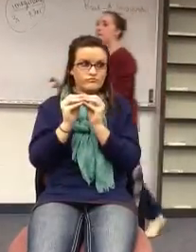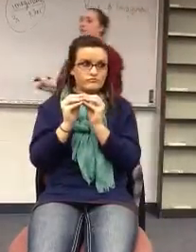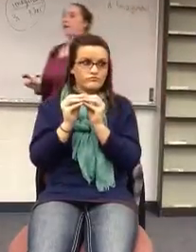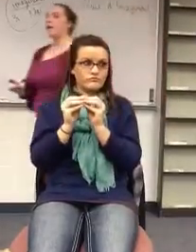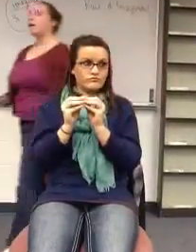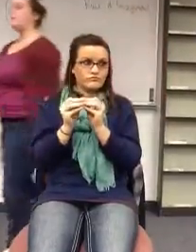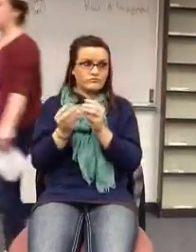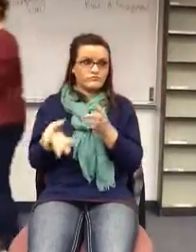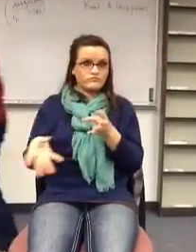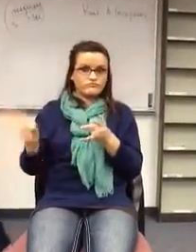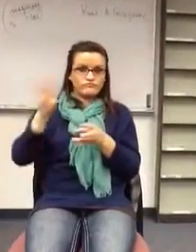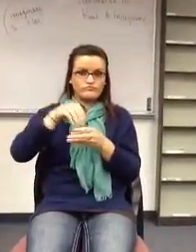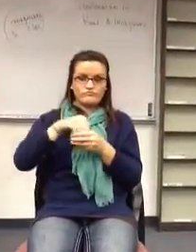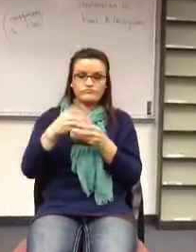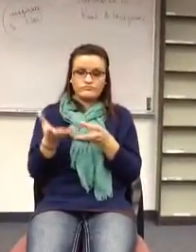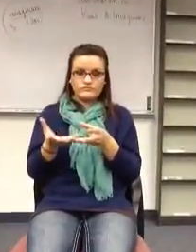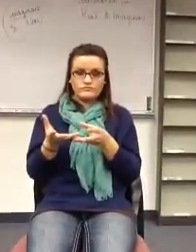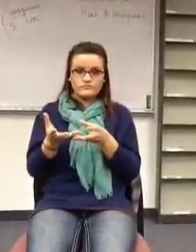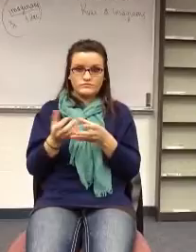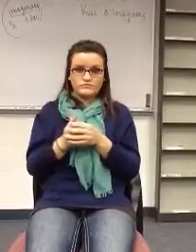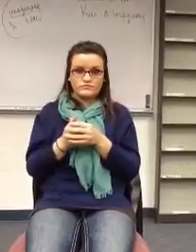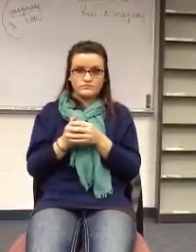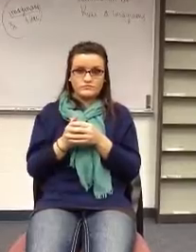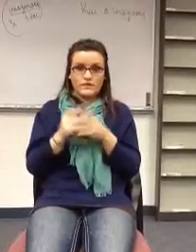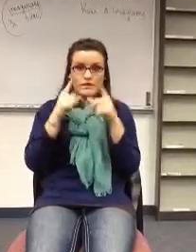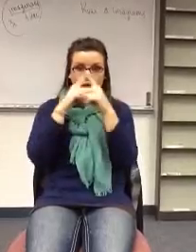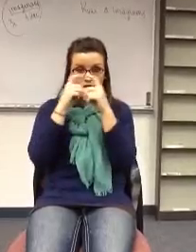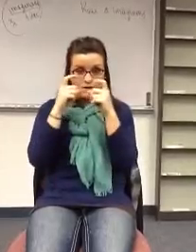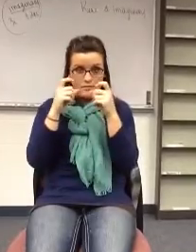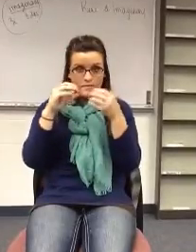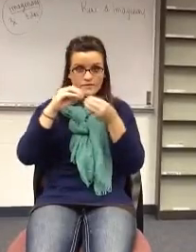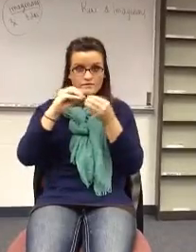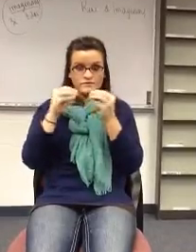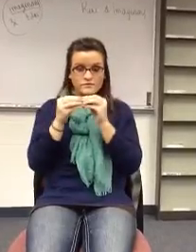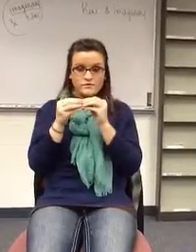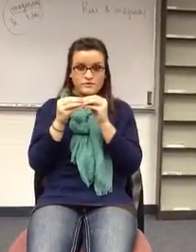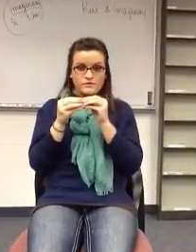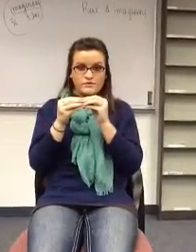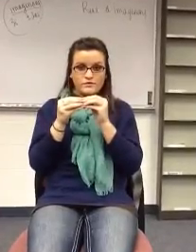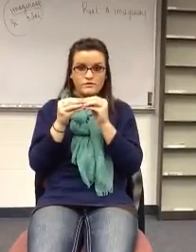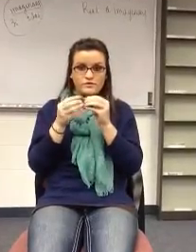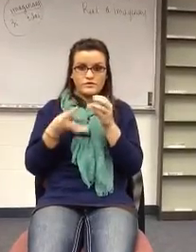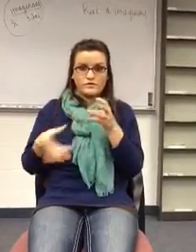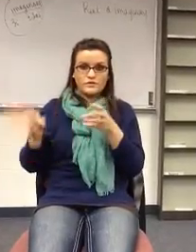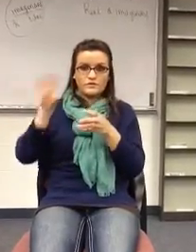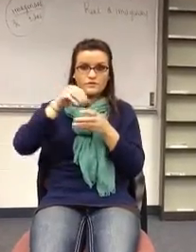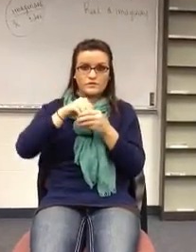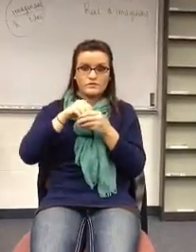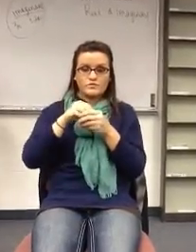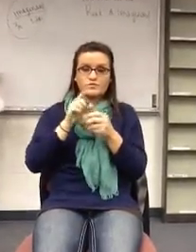A complex number is the combination of real and imaginary. It has a special formula, and it looks like